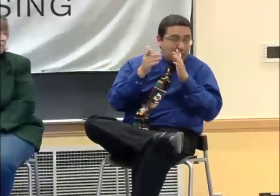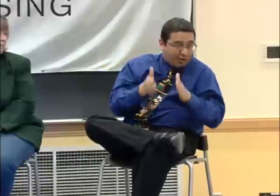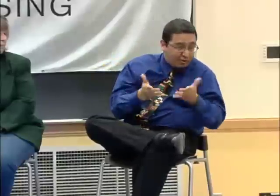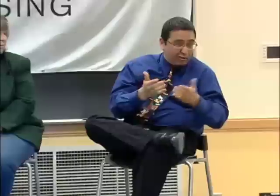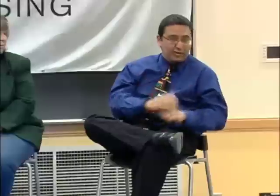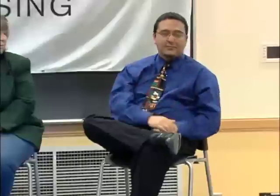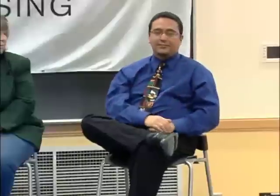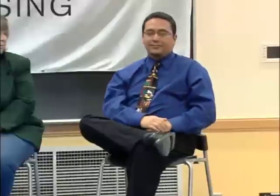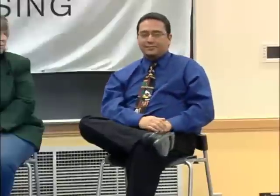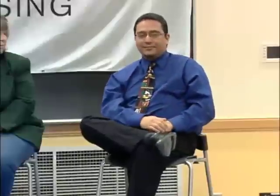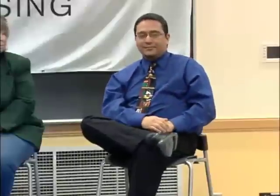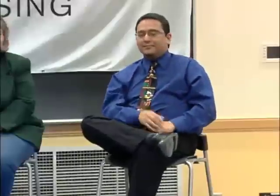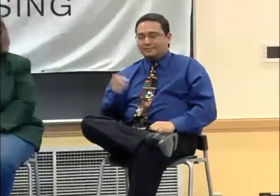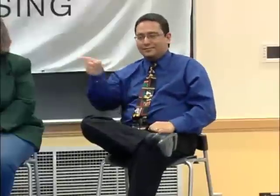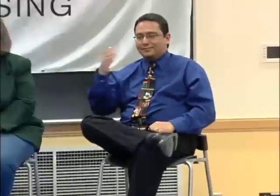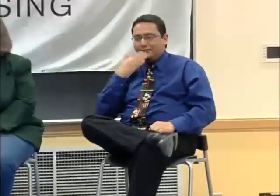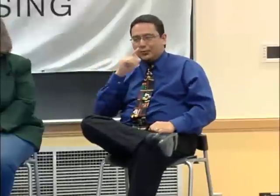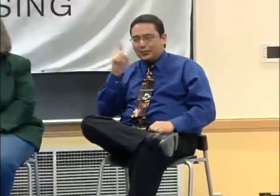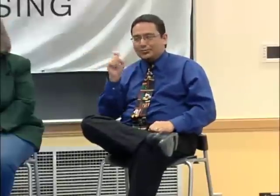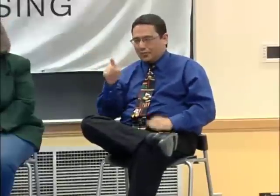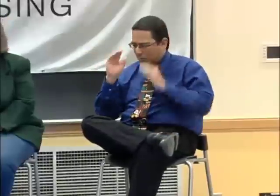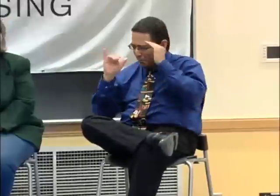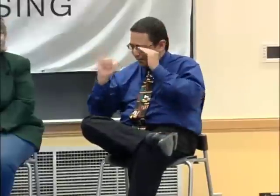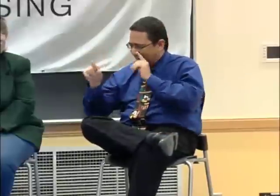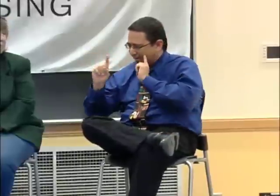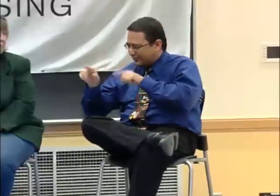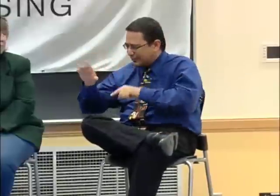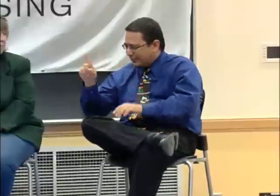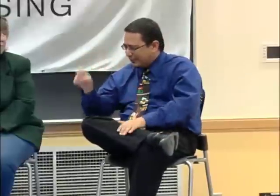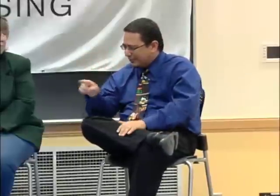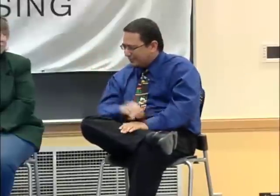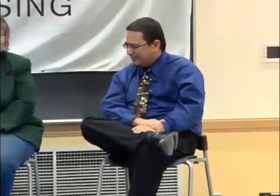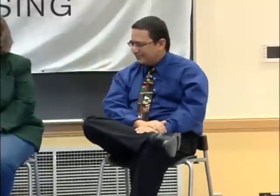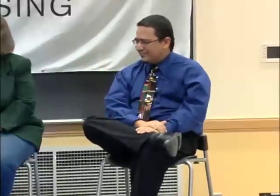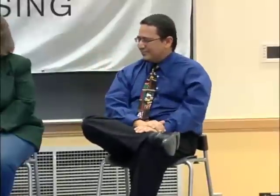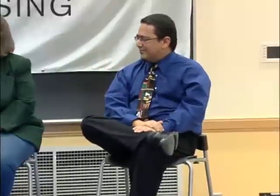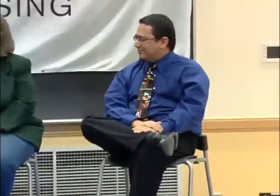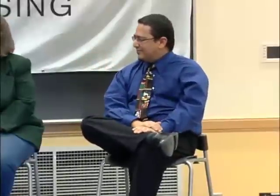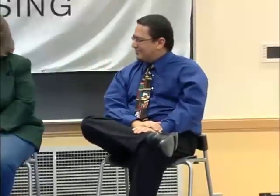from Spanish, translating into English. Wow, I hope that answered your question.